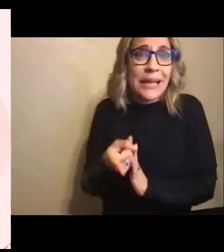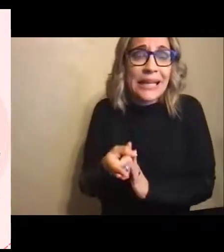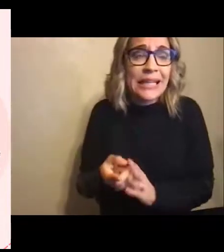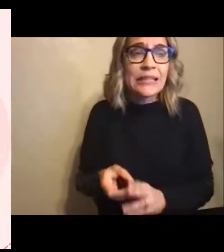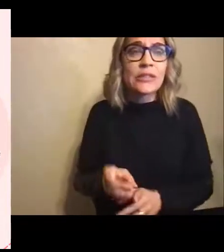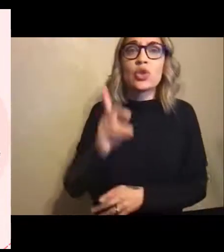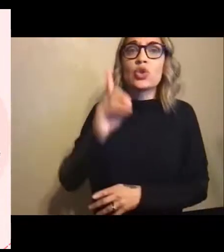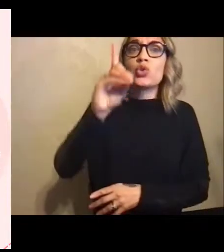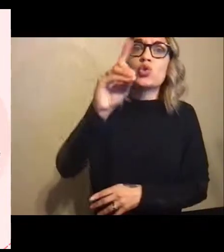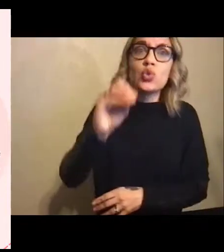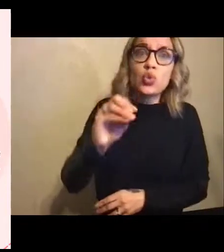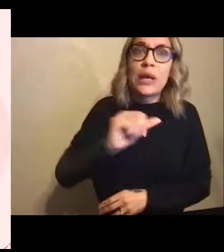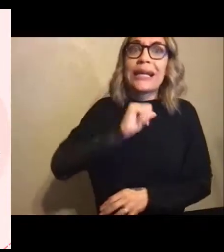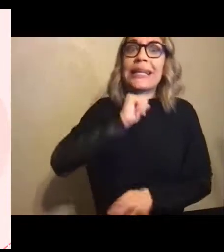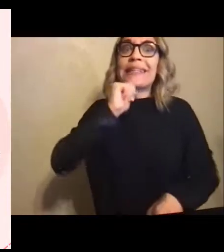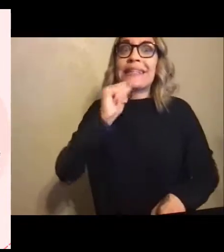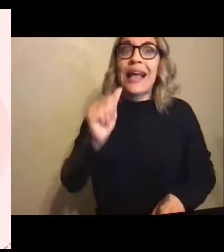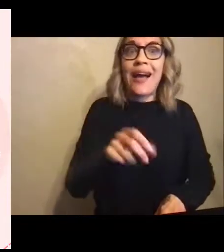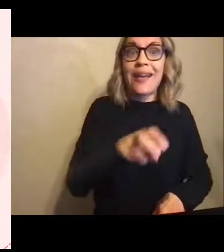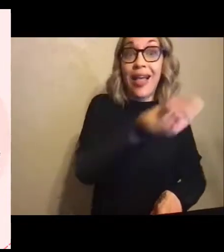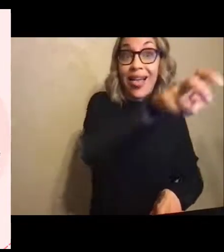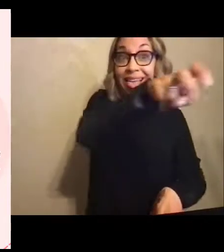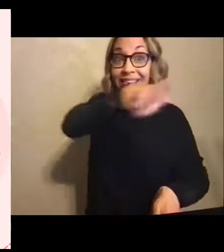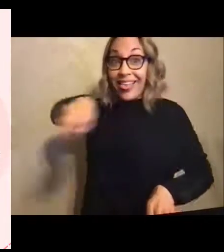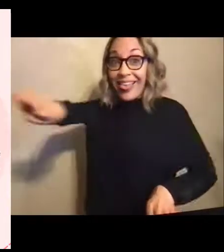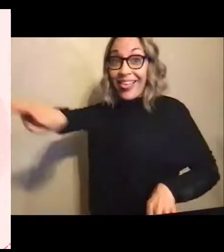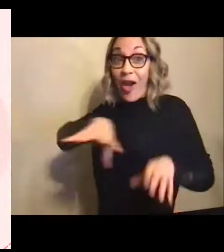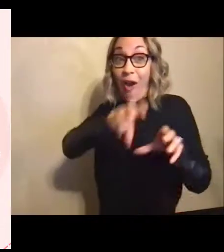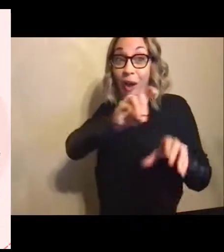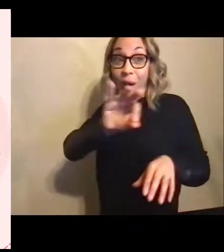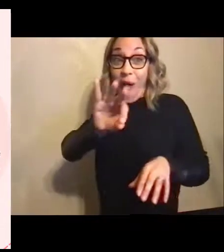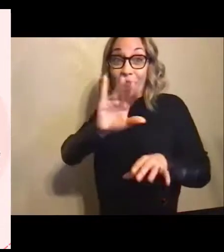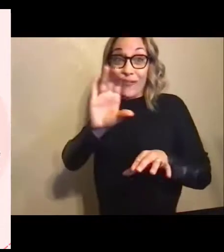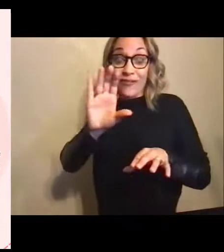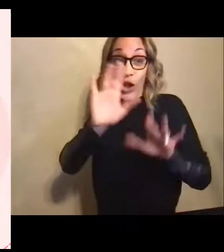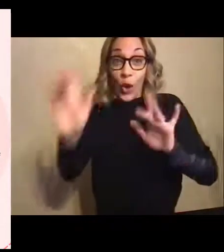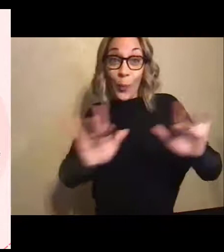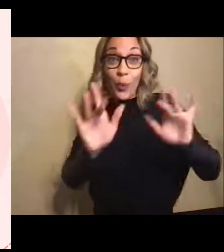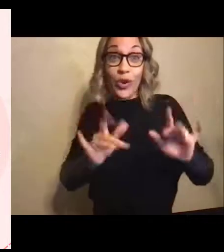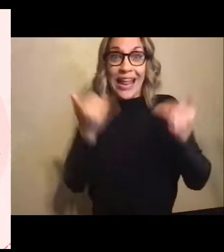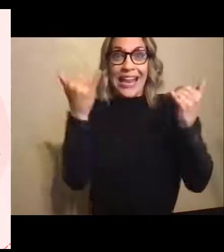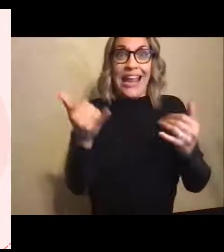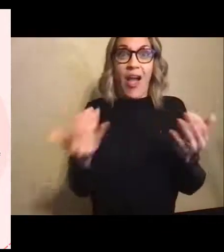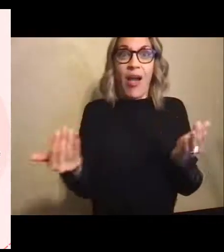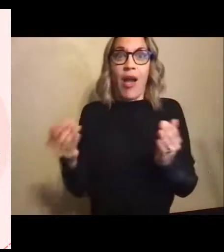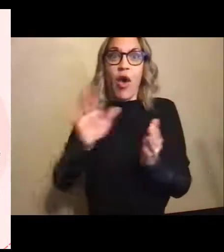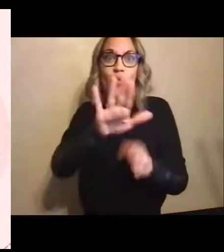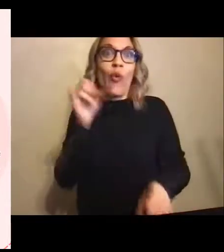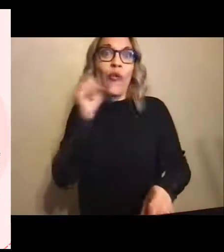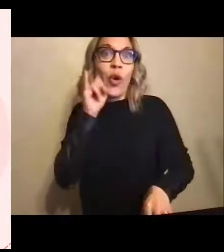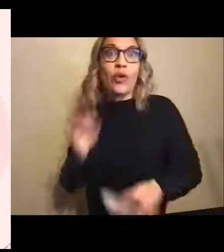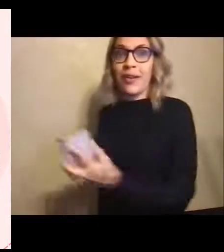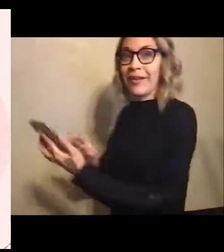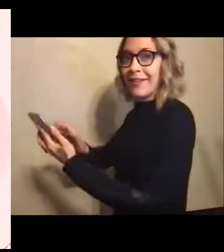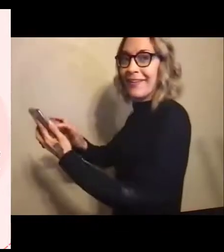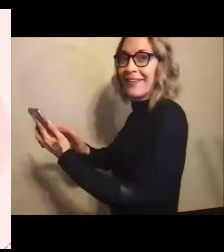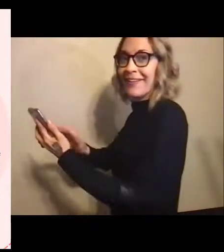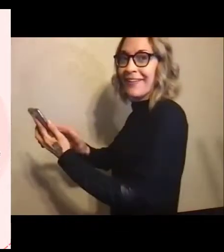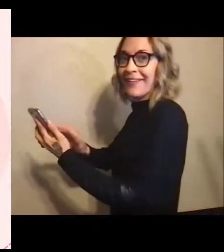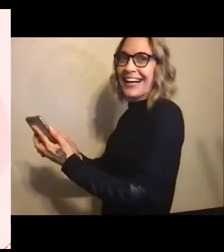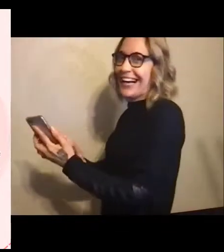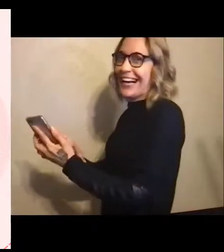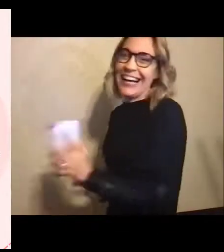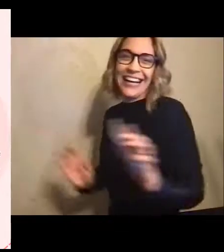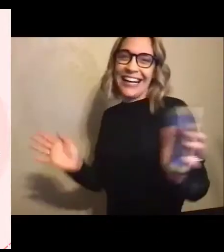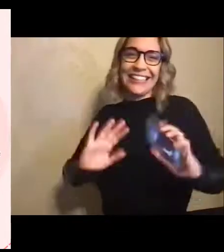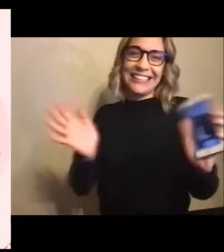right? 10 to 15 minutes is not a deal breaker. Just take a quick break. And don't, get off the computer and now you're